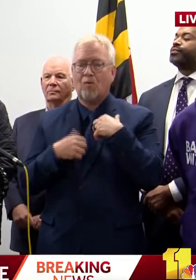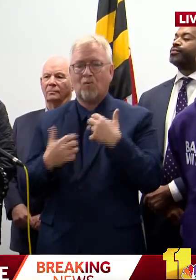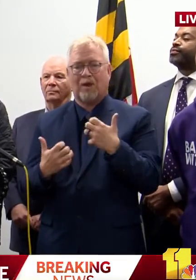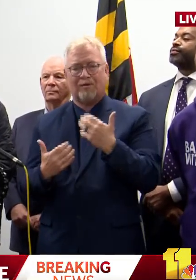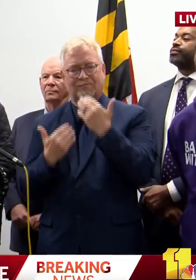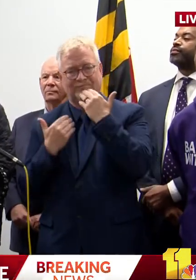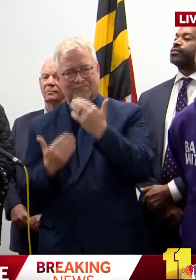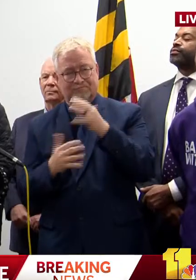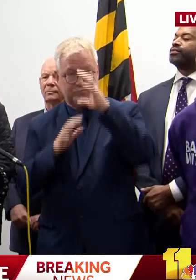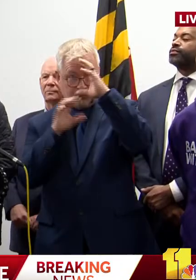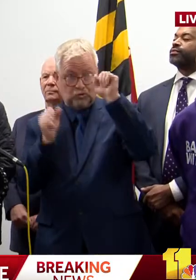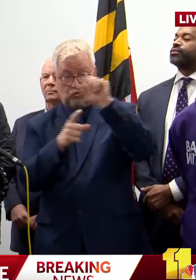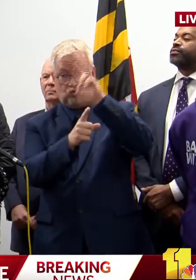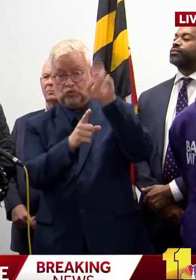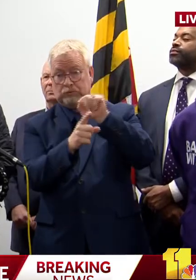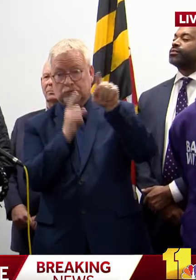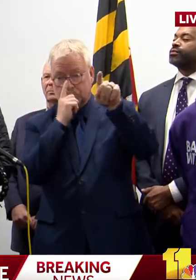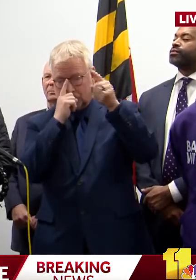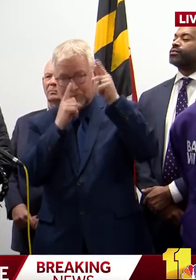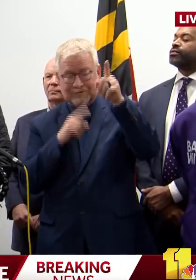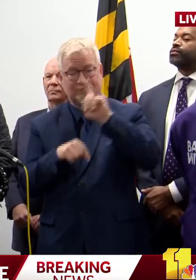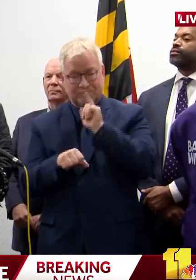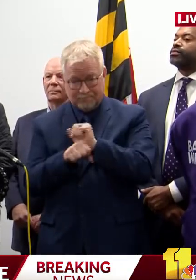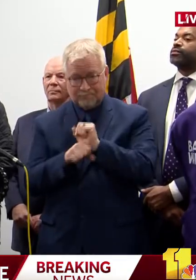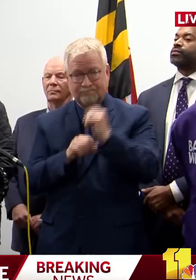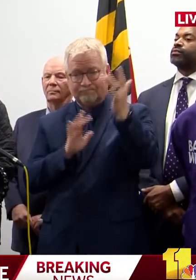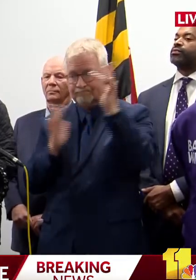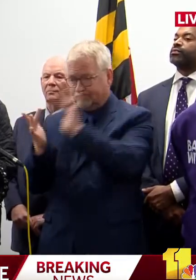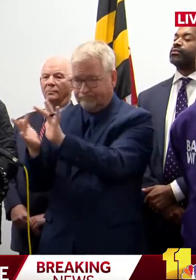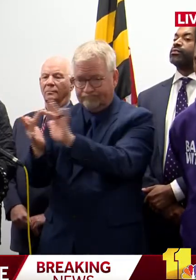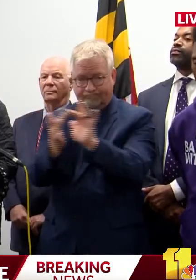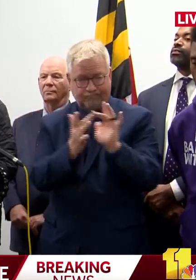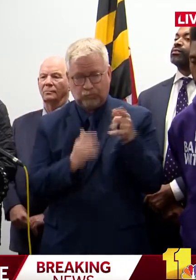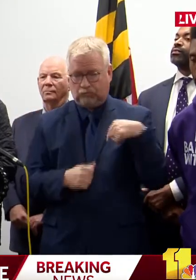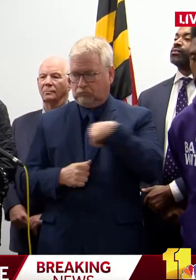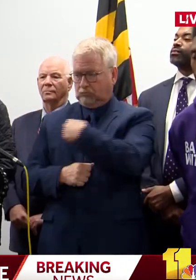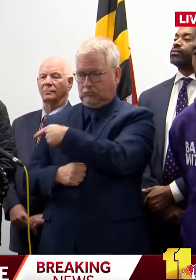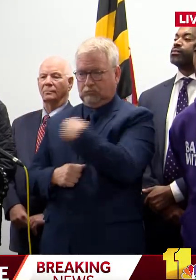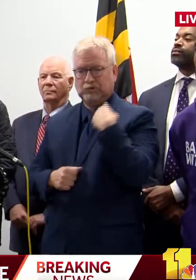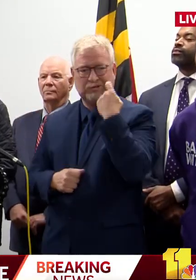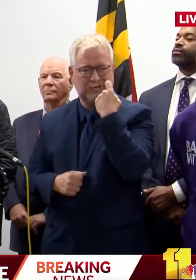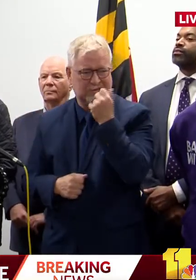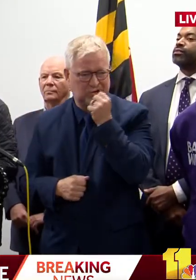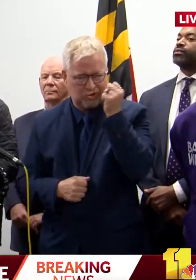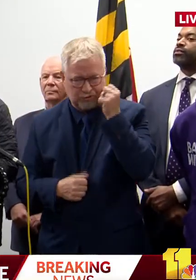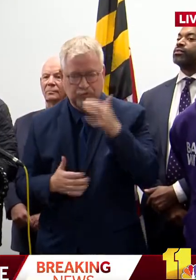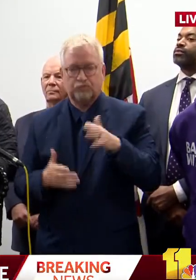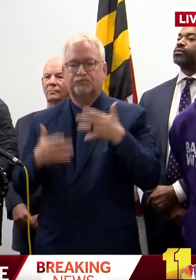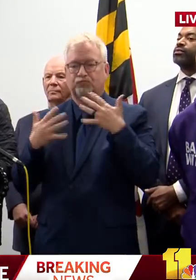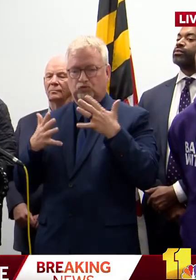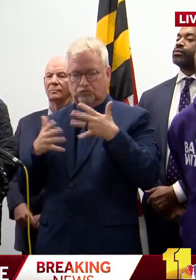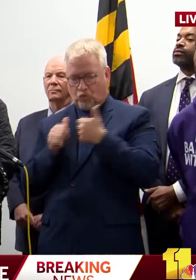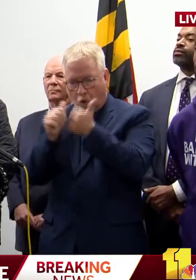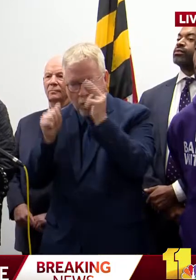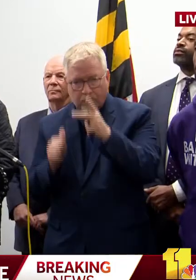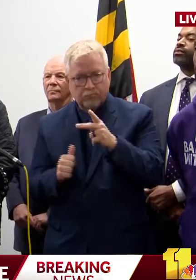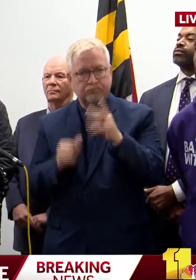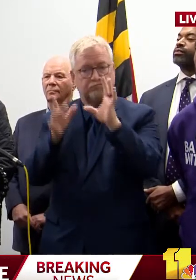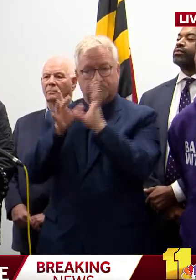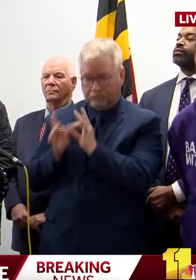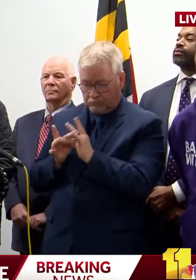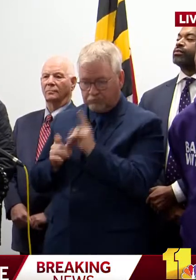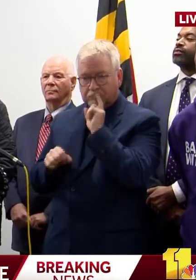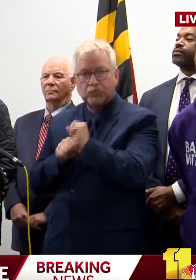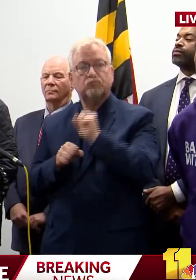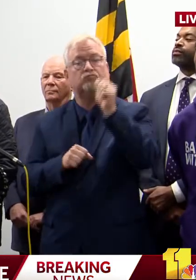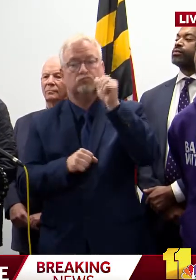States, who called many of us yesterday and then spoke to the nation, is already delivering on his promise, which he is ordered the